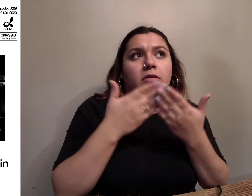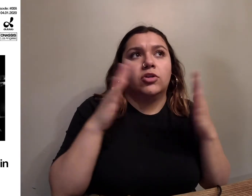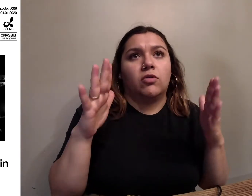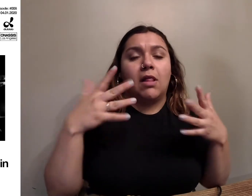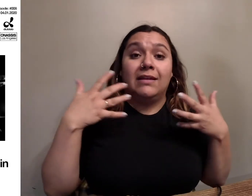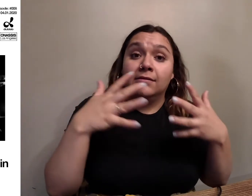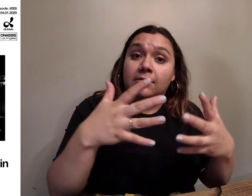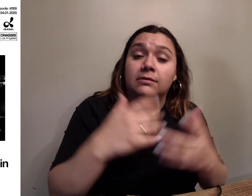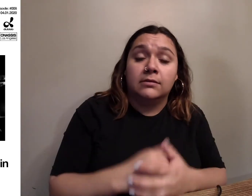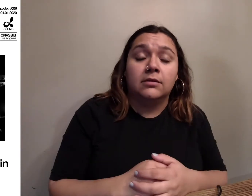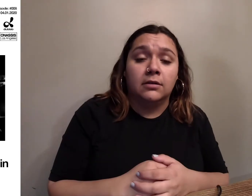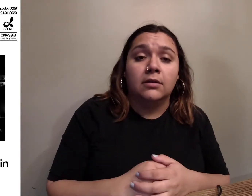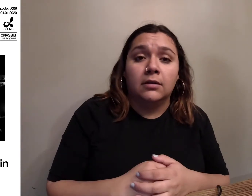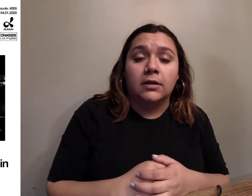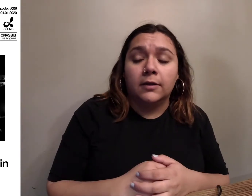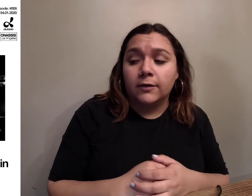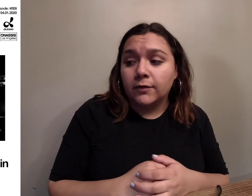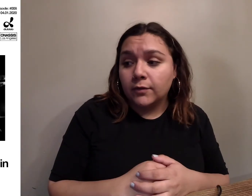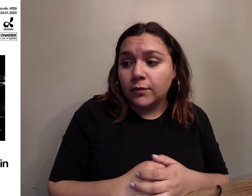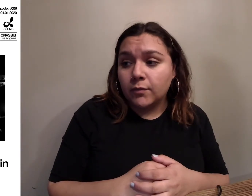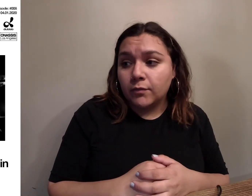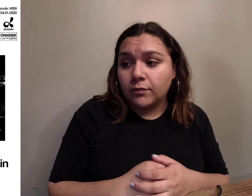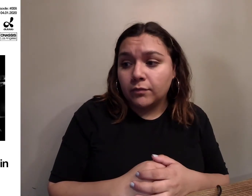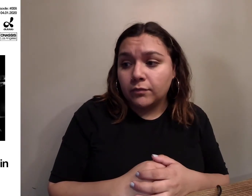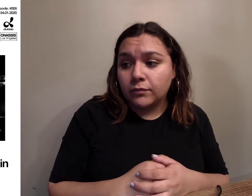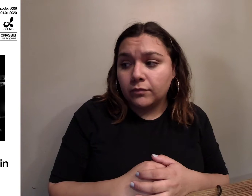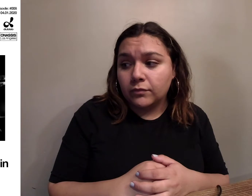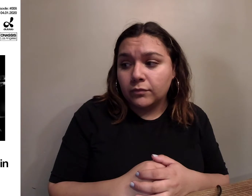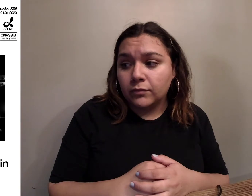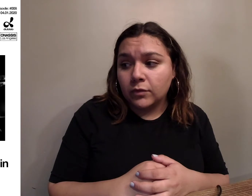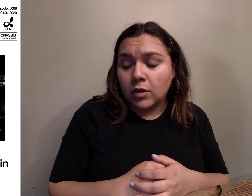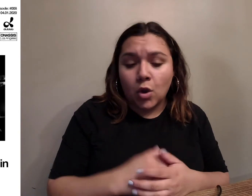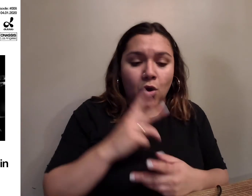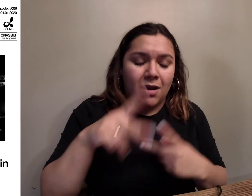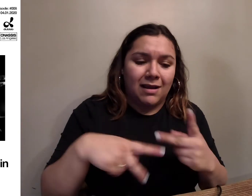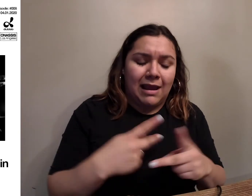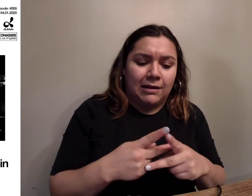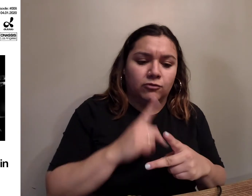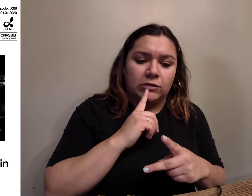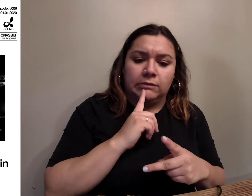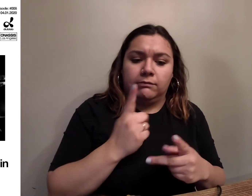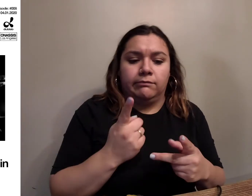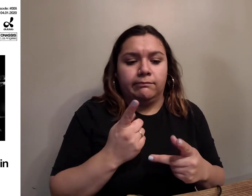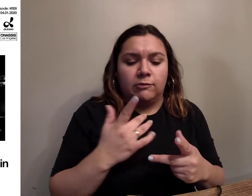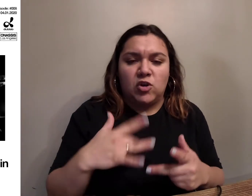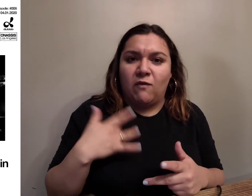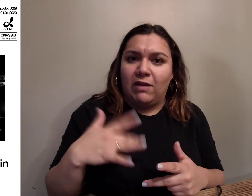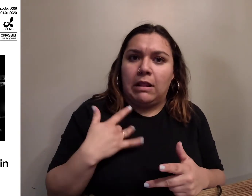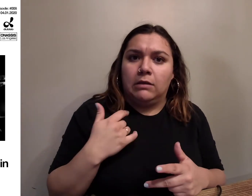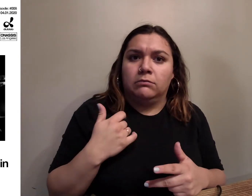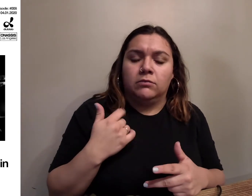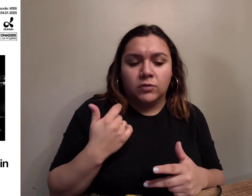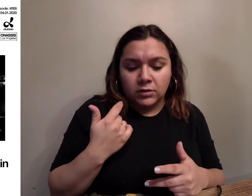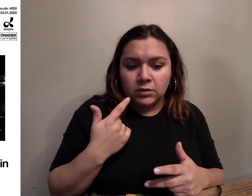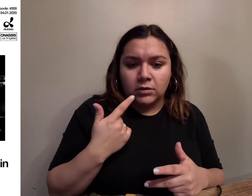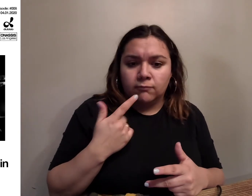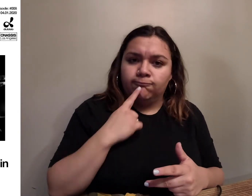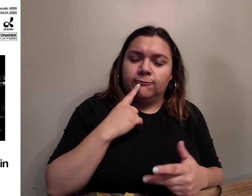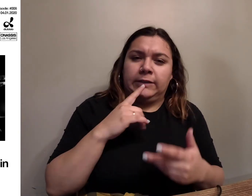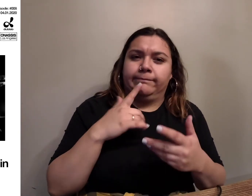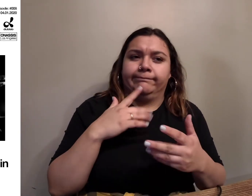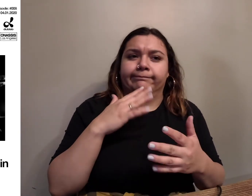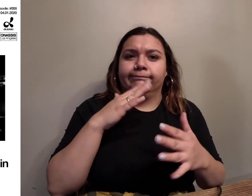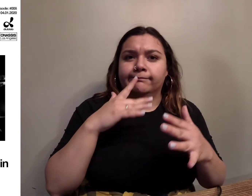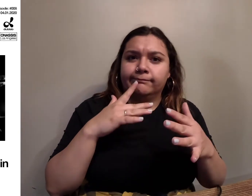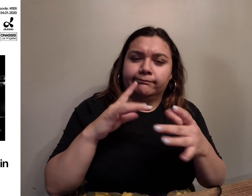generalized anxiety. And what's kind of quivering beneath that anxiety in front of nothing in